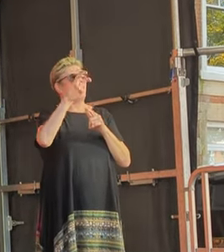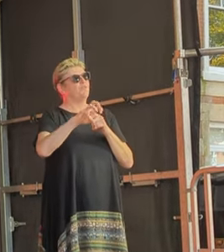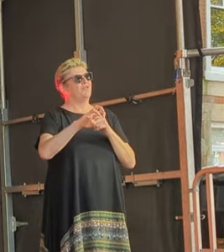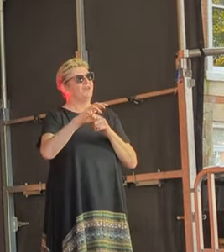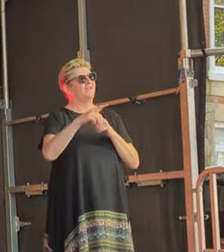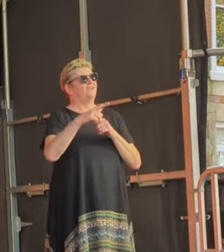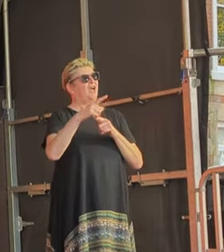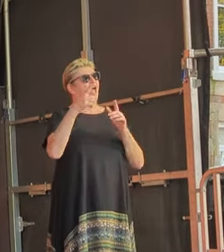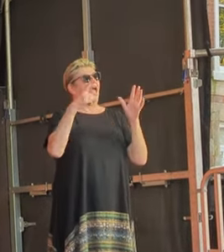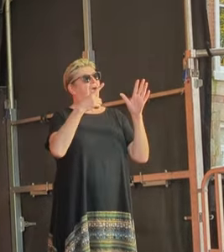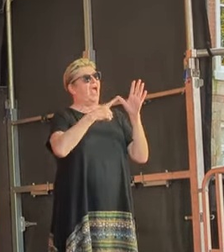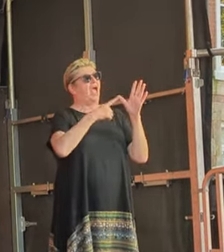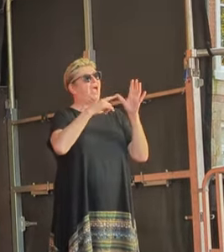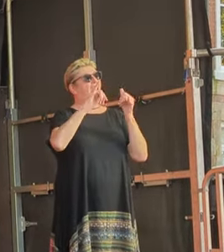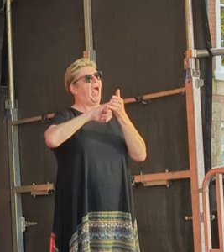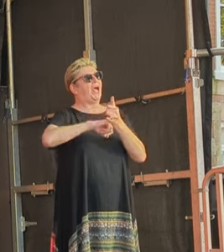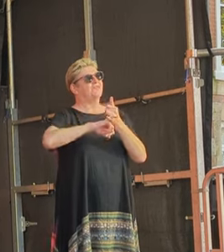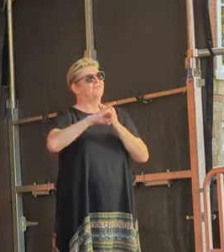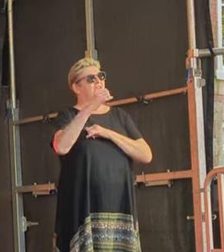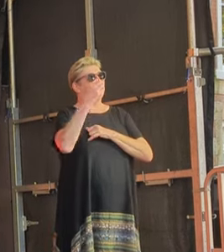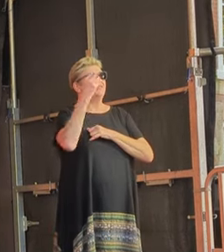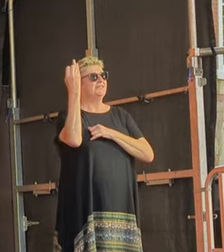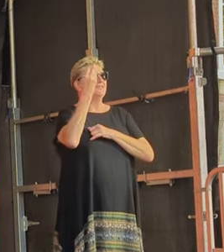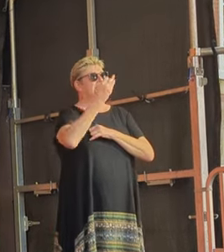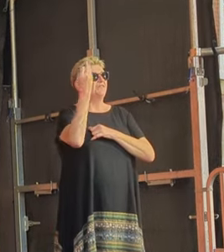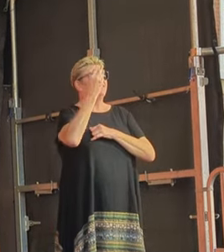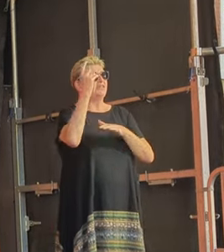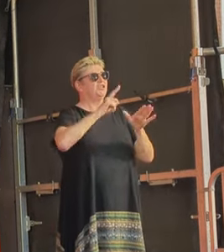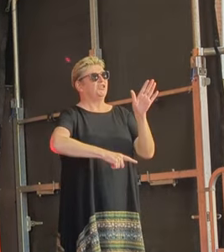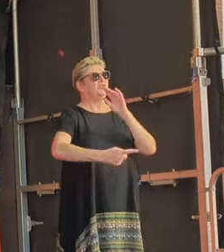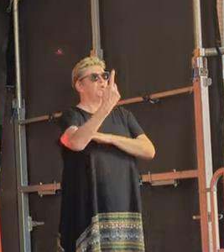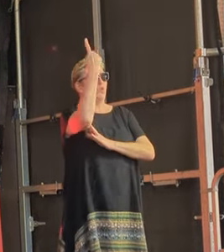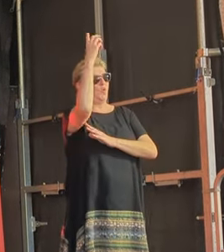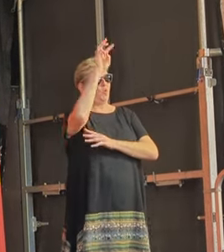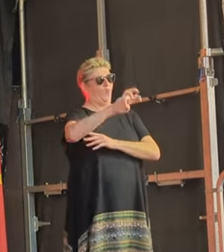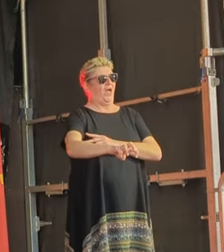seneddol am 7 mlynedd ar hugain I fyny yn y gogledd,